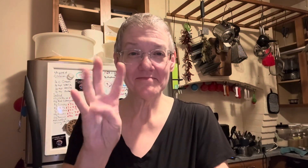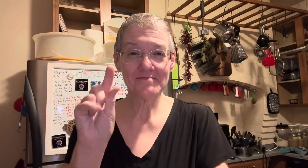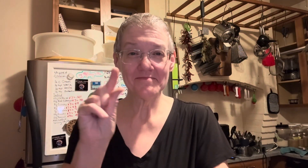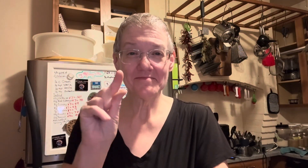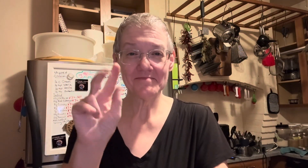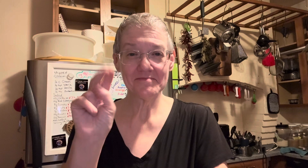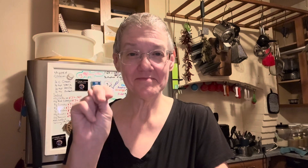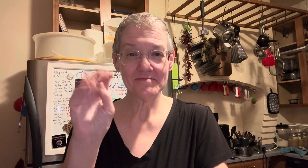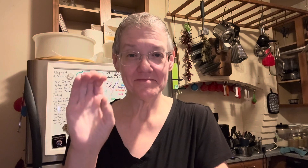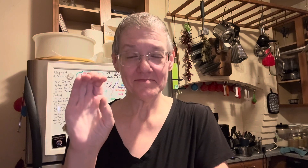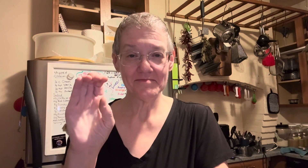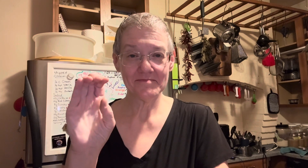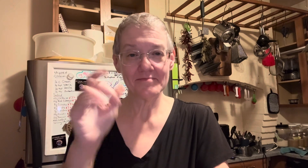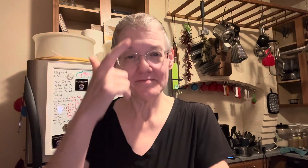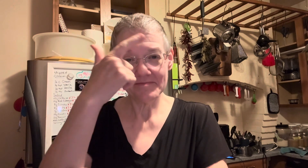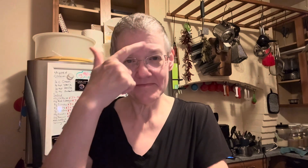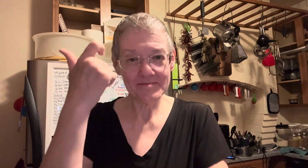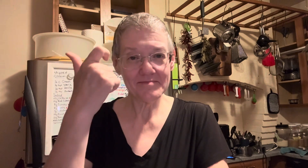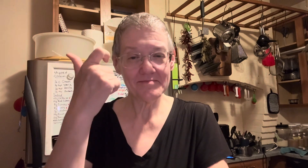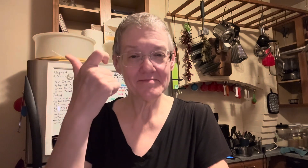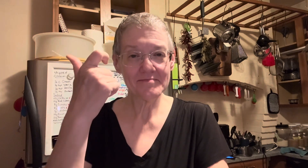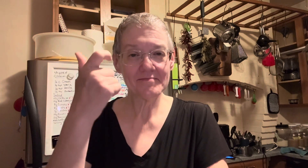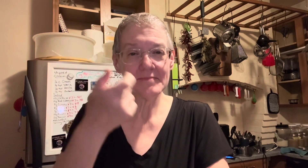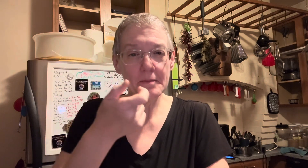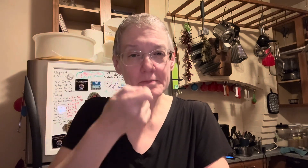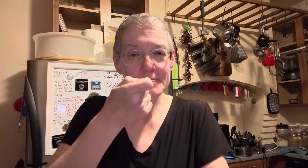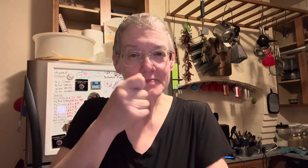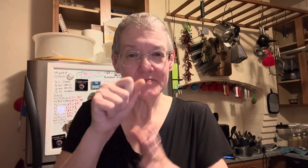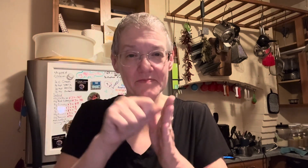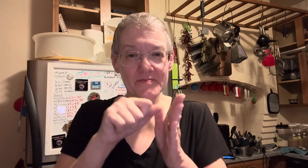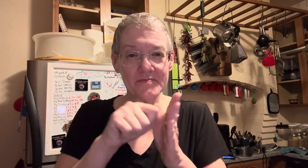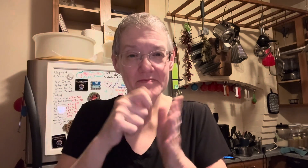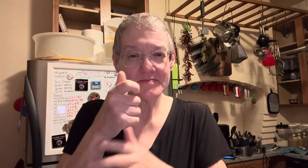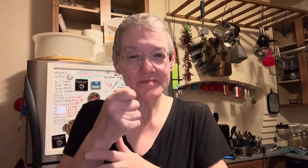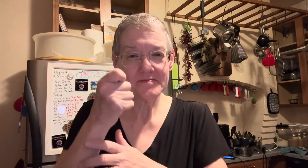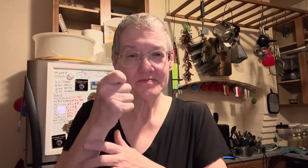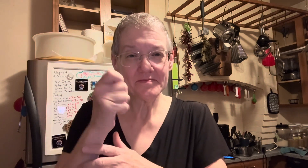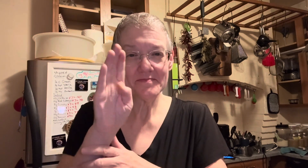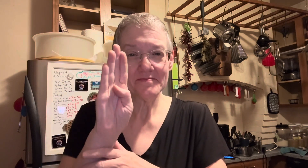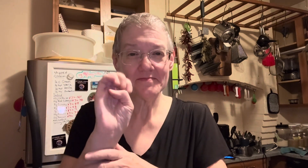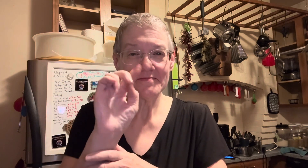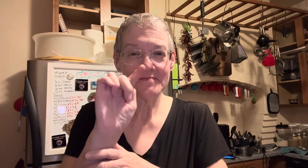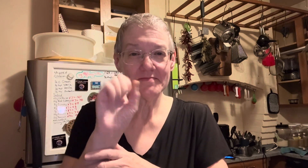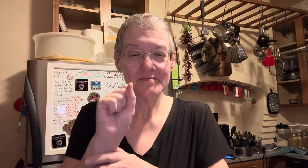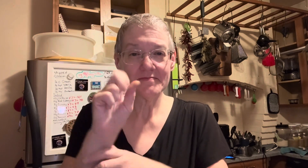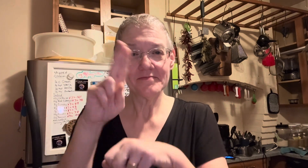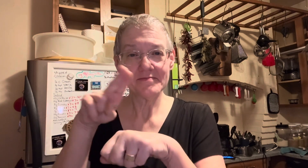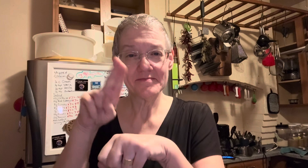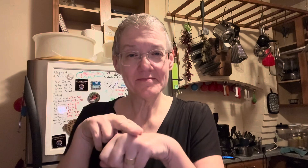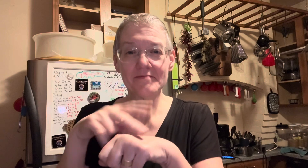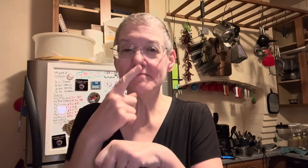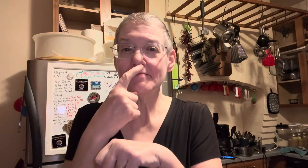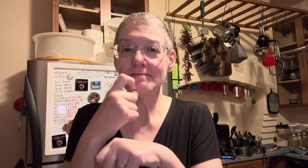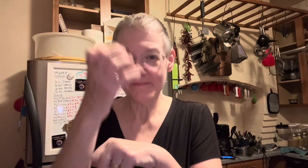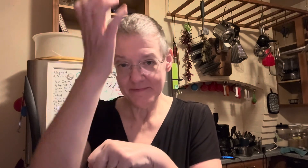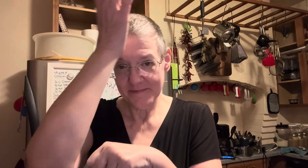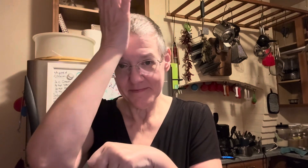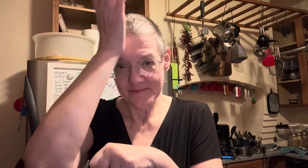Dale's salad is 1.4 grams of net carbs because there's a little bit of carrots in there and a little bit of beets. And normally he has